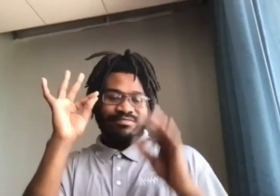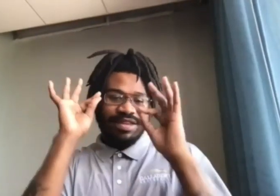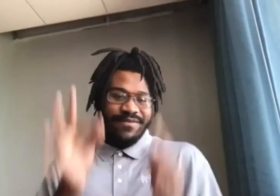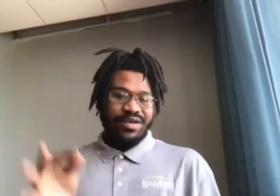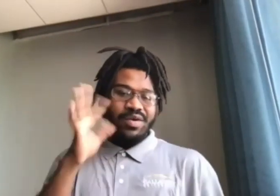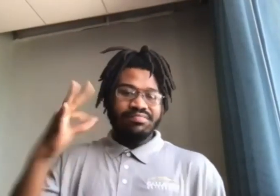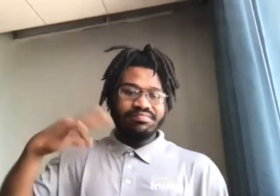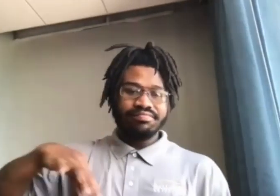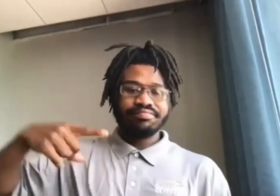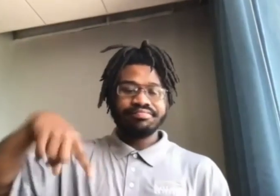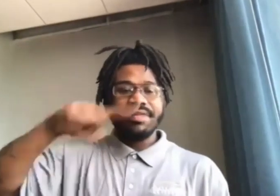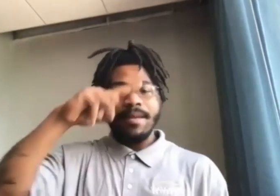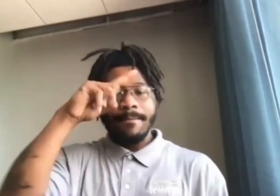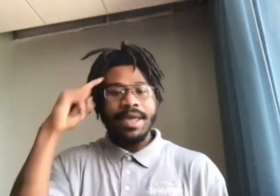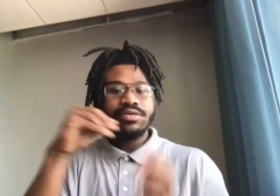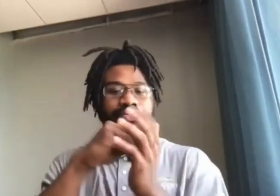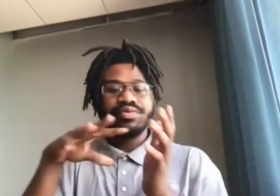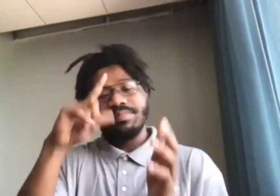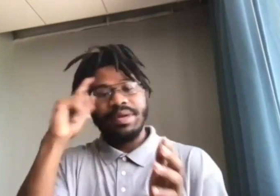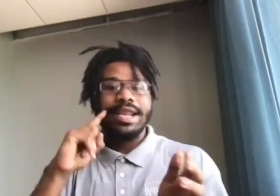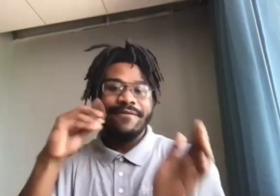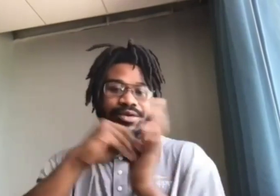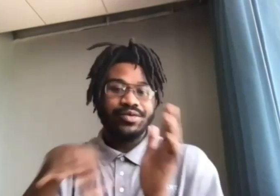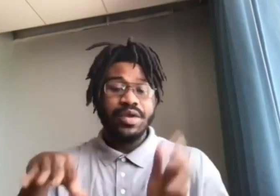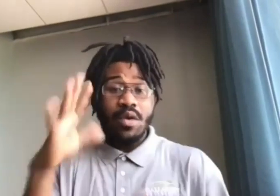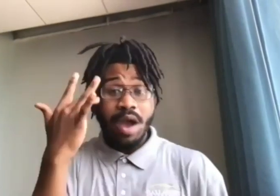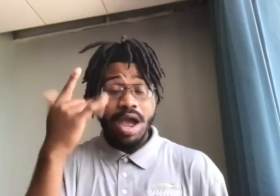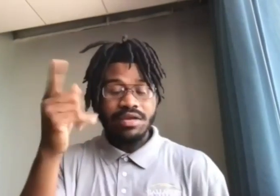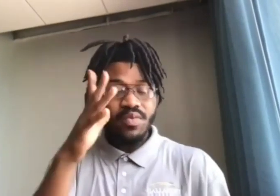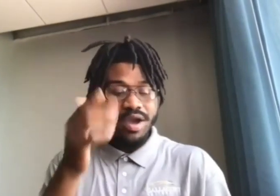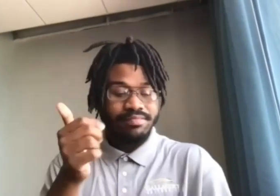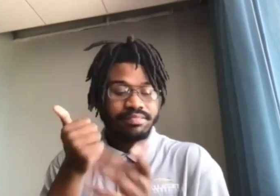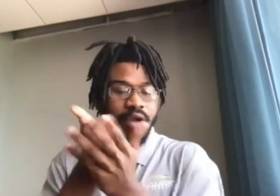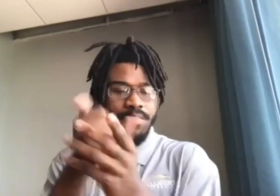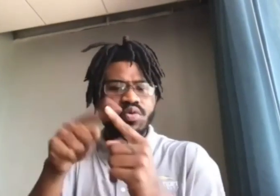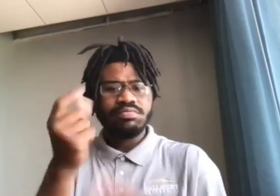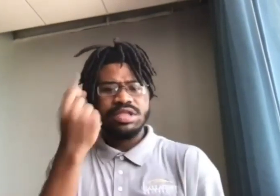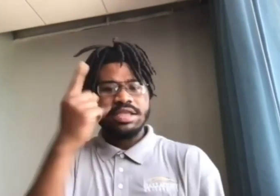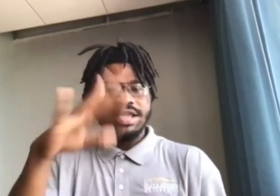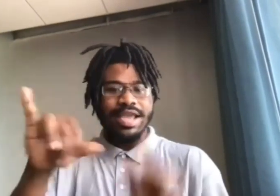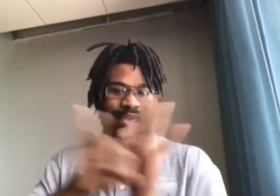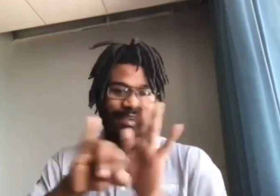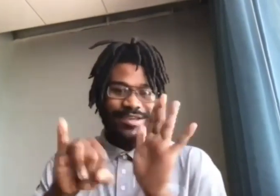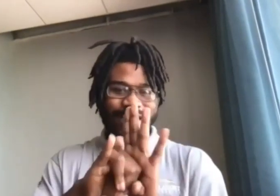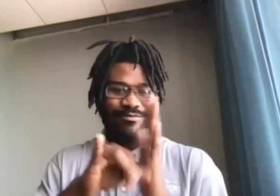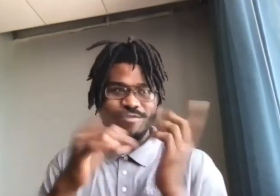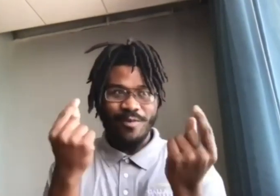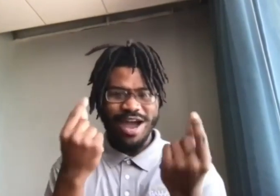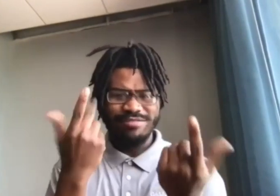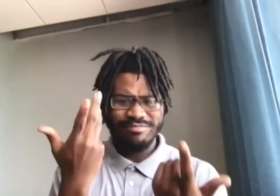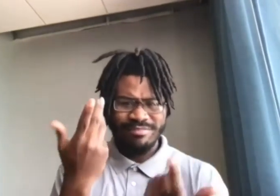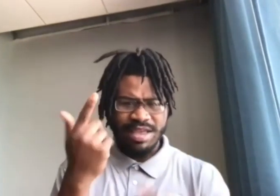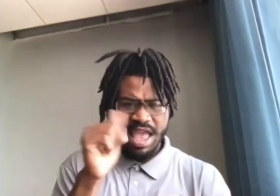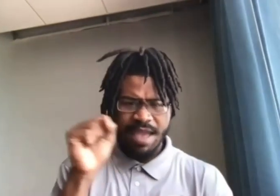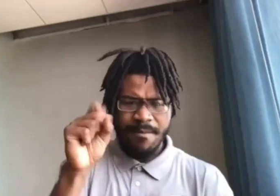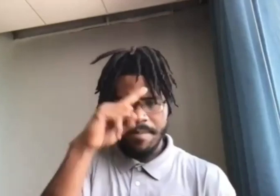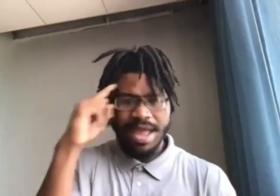Well, in my opinion, I think it definitely would have an impact on these students because it would help them to understand their identity